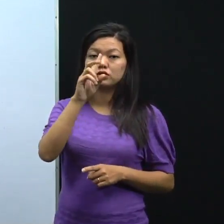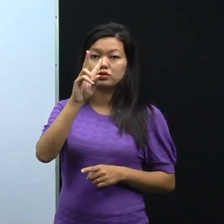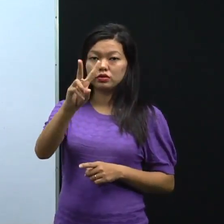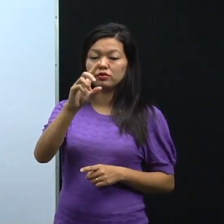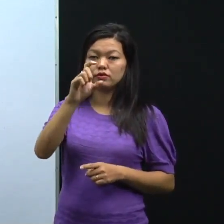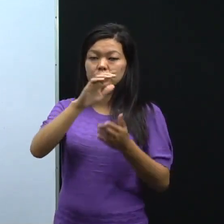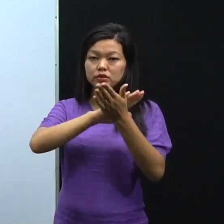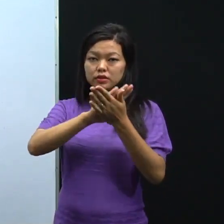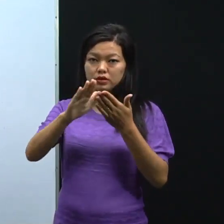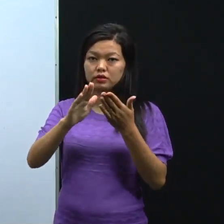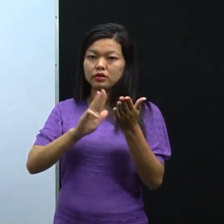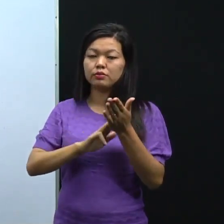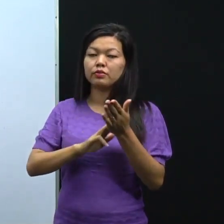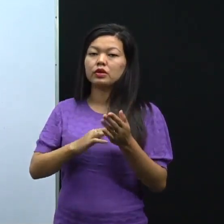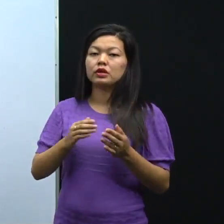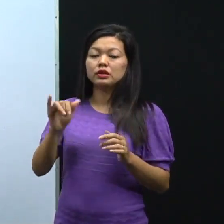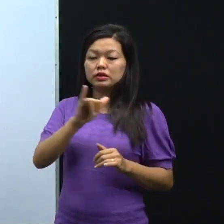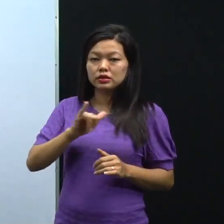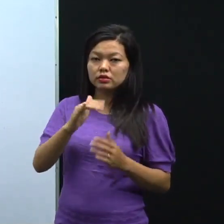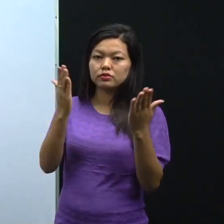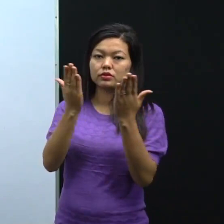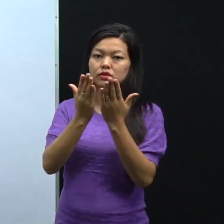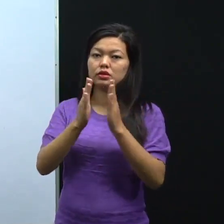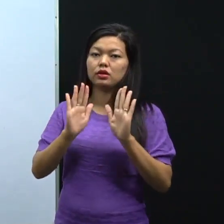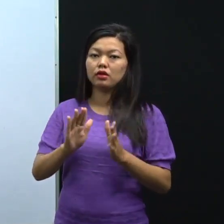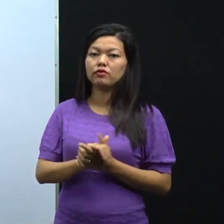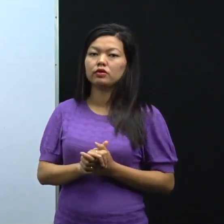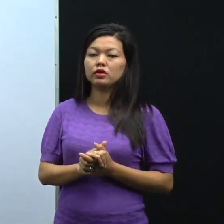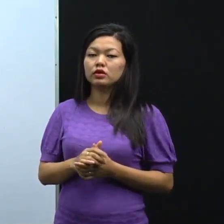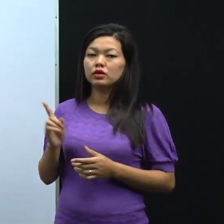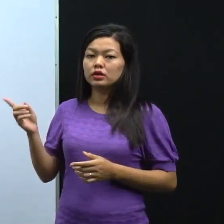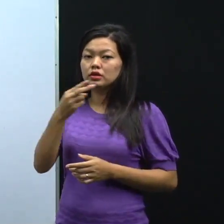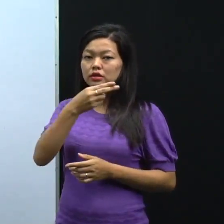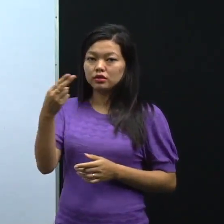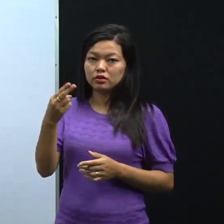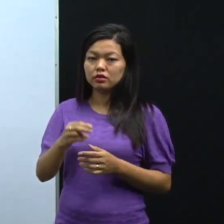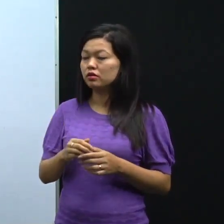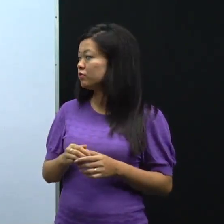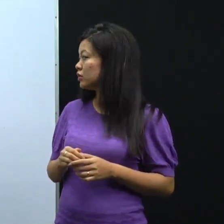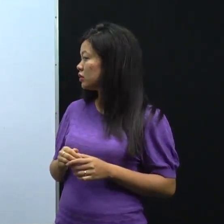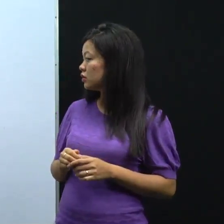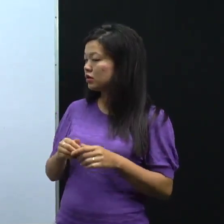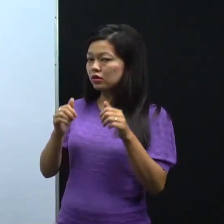this. Clear? And this number is known as Avogadro's number. Clear?